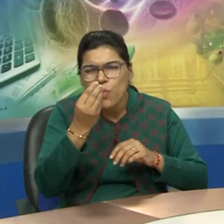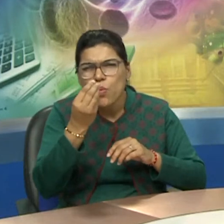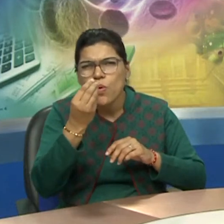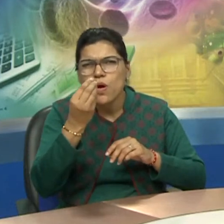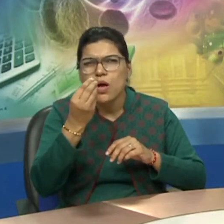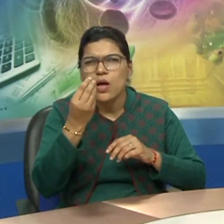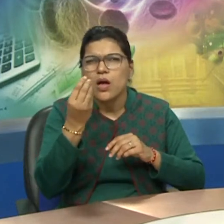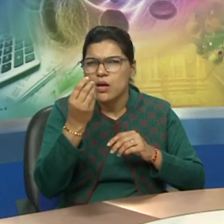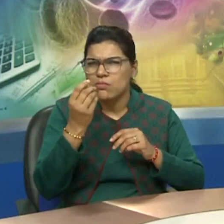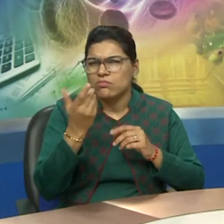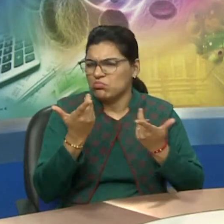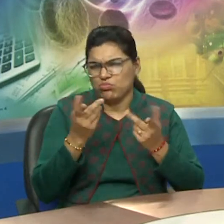time,